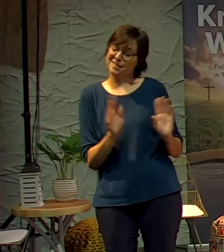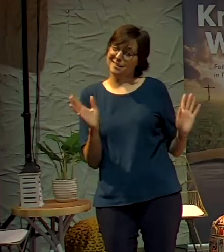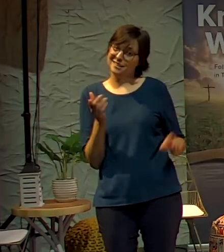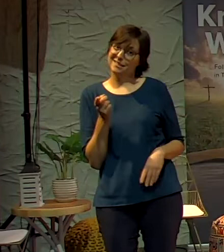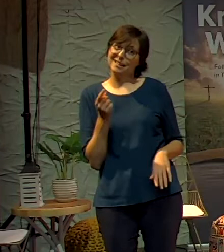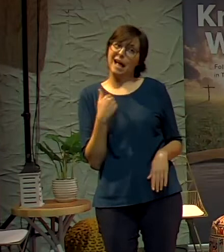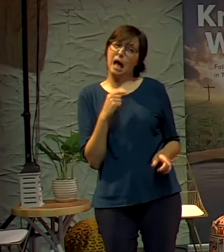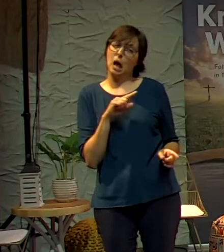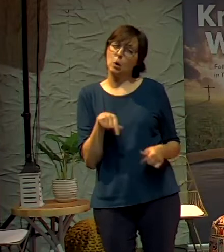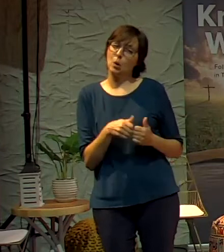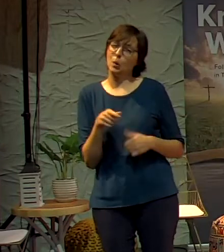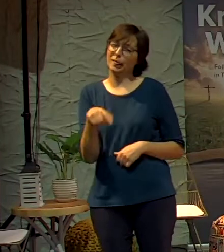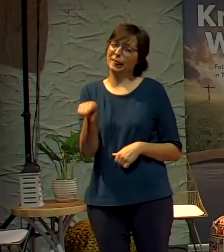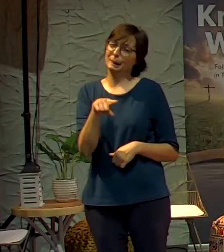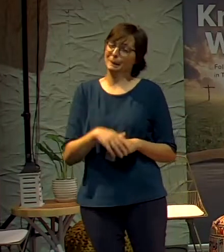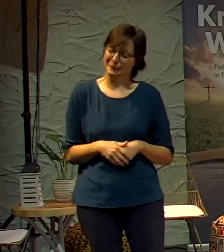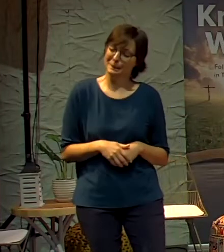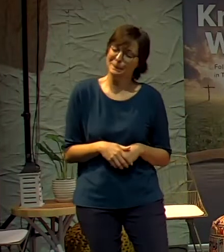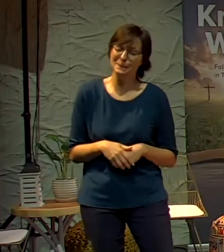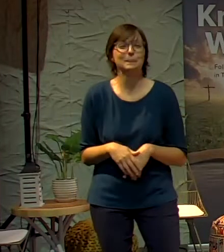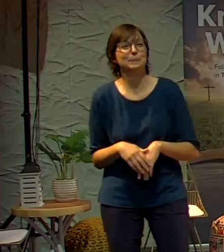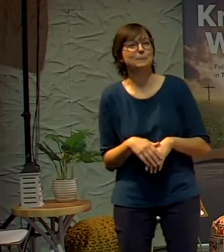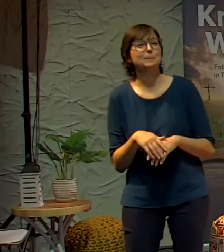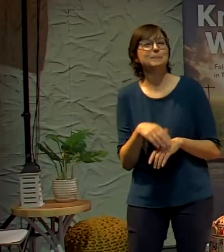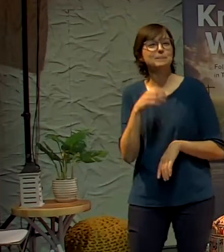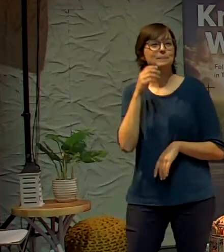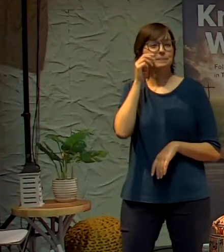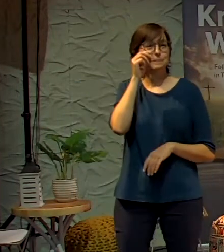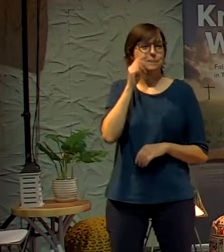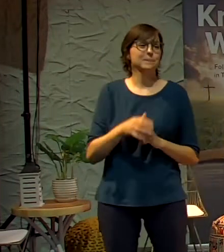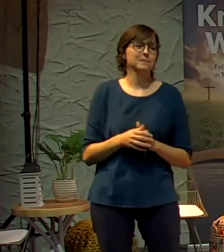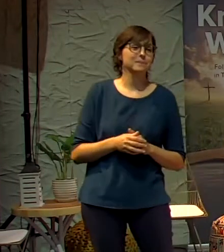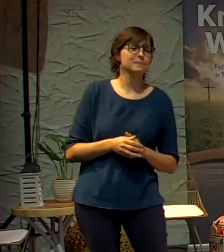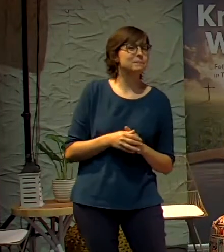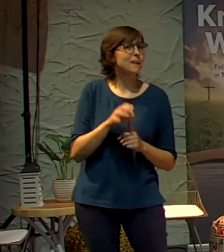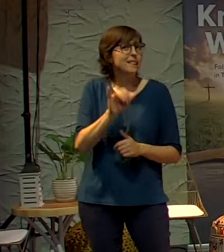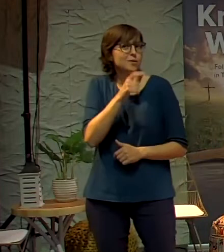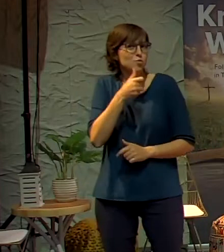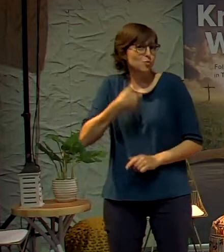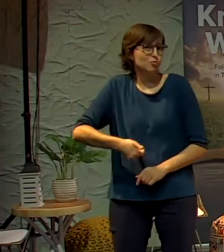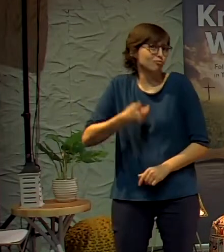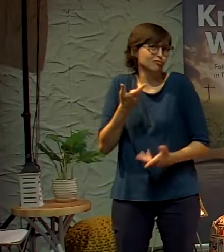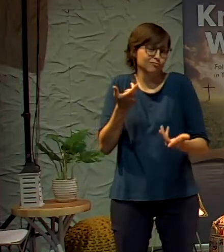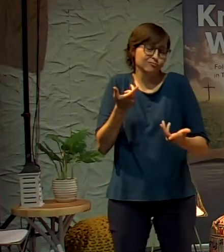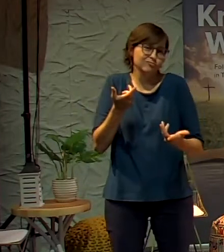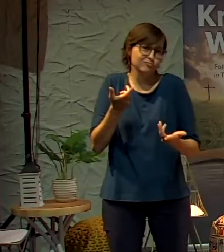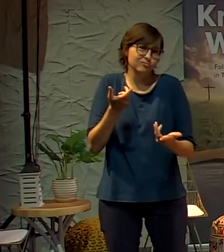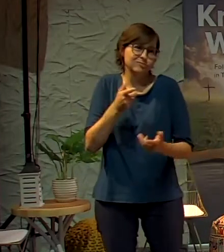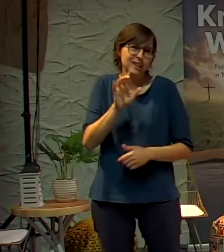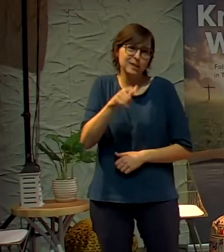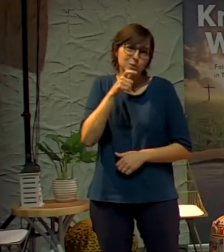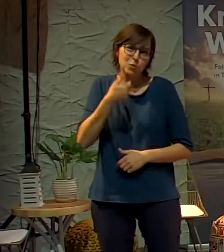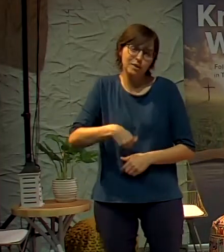go, I'll go with the disreputable characters any day, right? That's how we are. That's who we are, even if we're in the